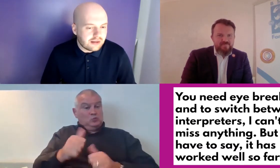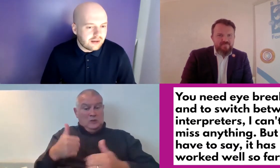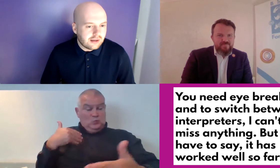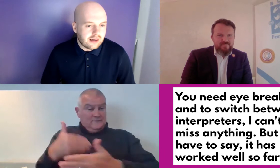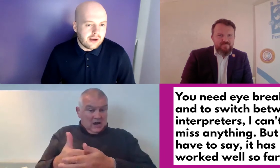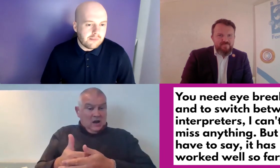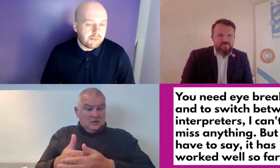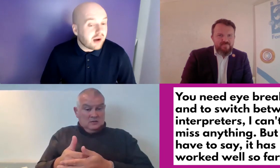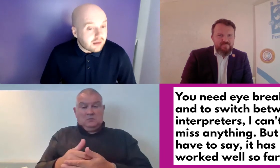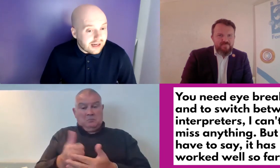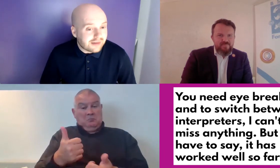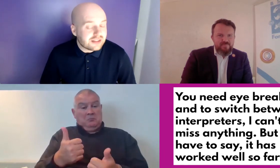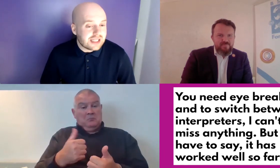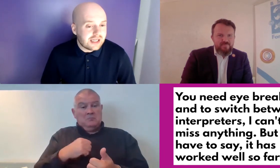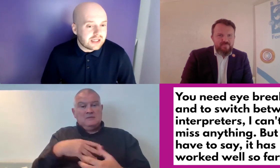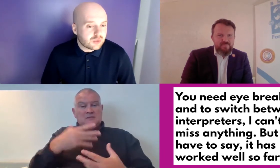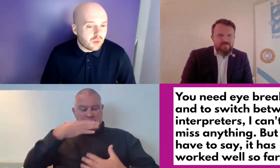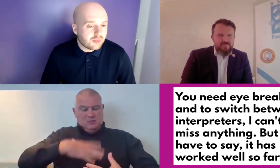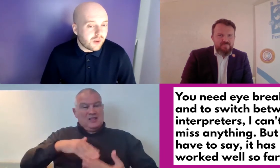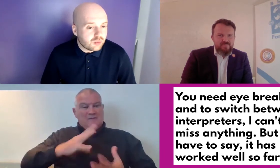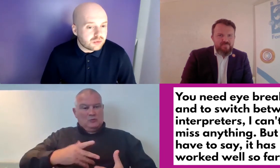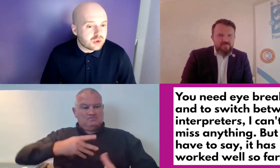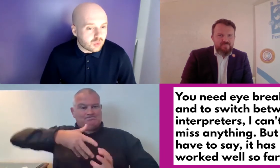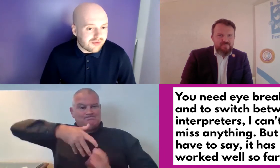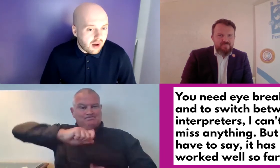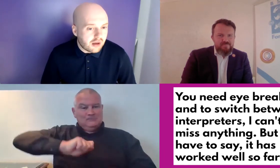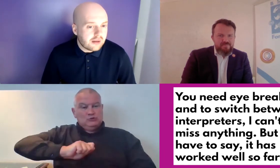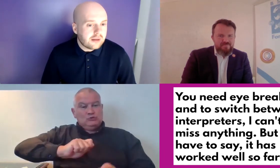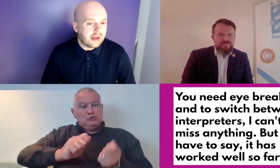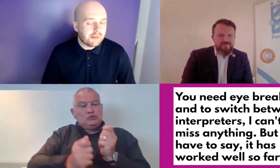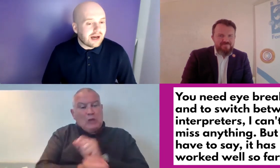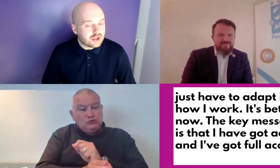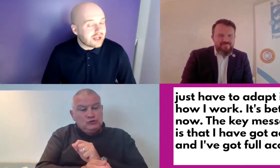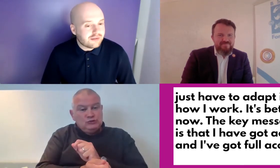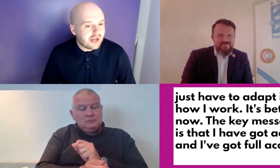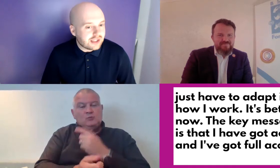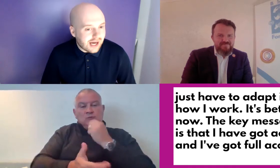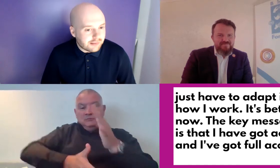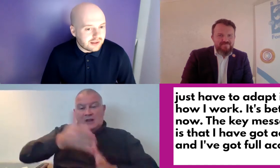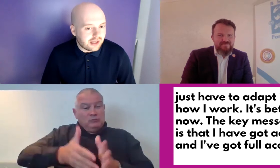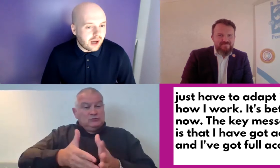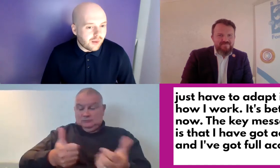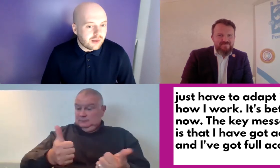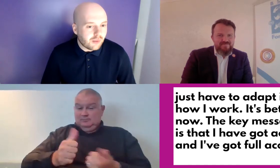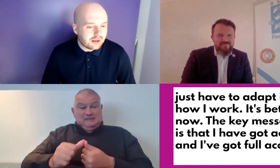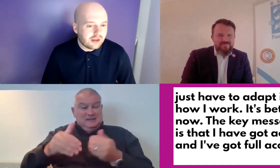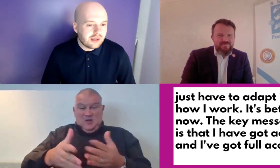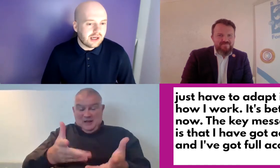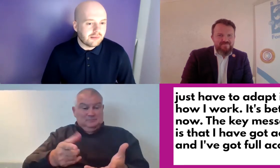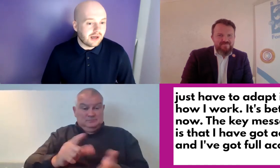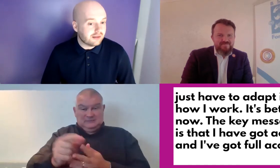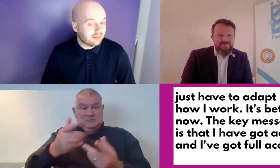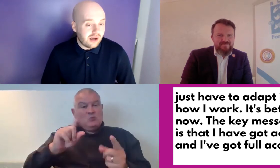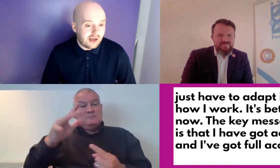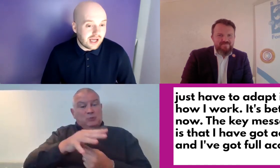anything. But I have to say it's worked well so far. I just have to adapt in how I work.